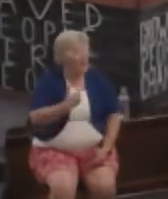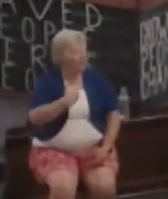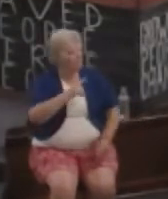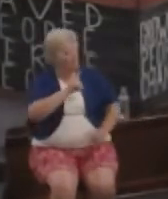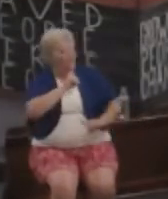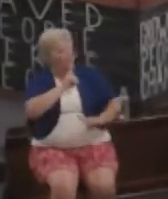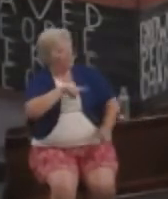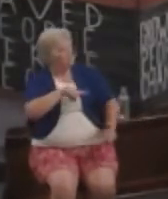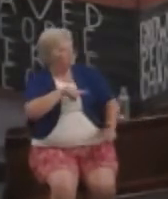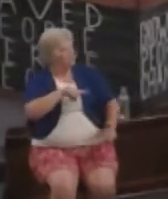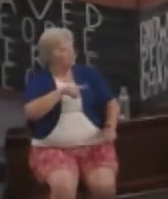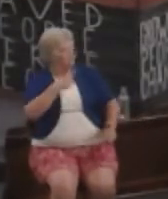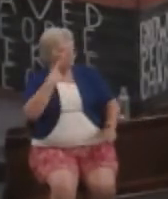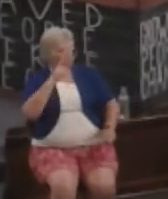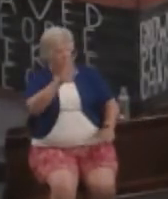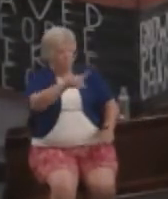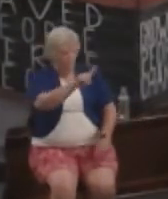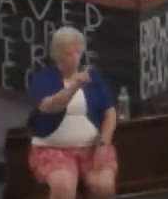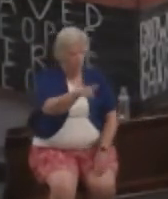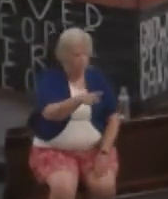answer to who am I?